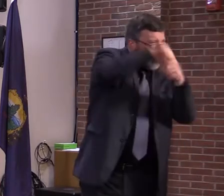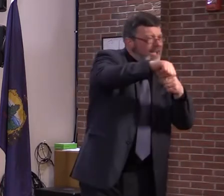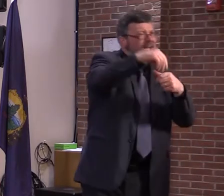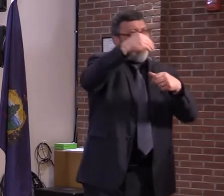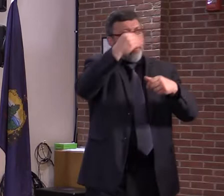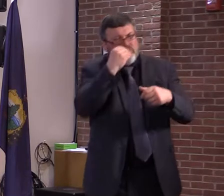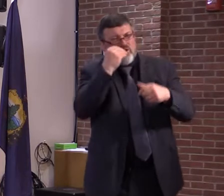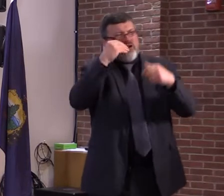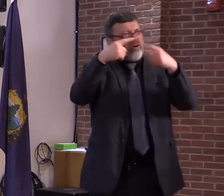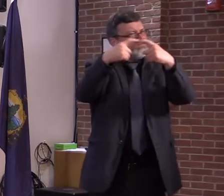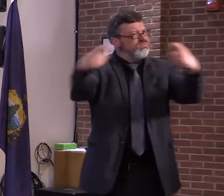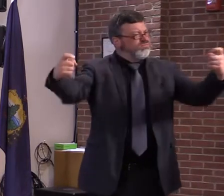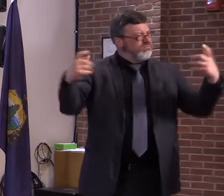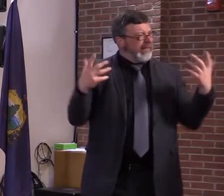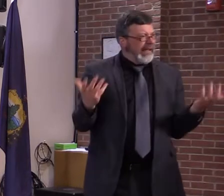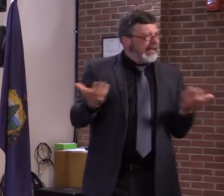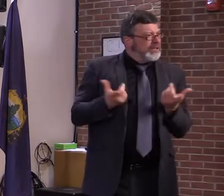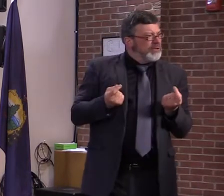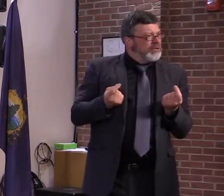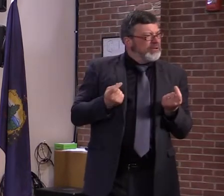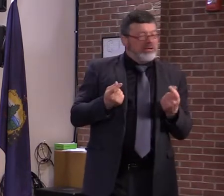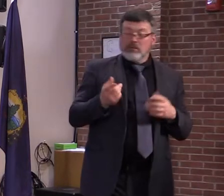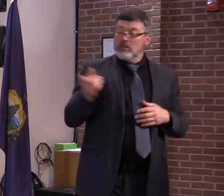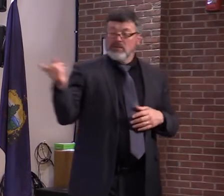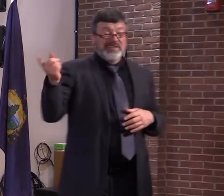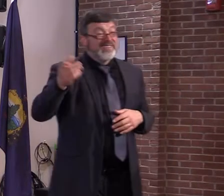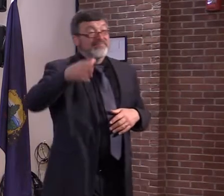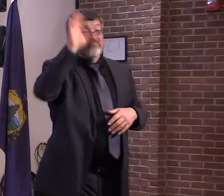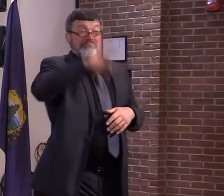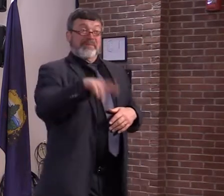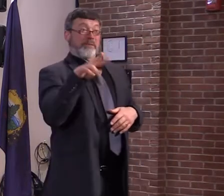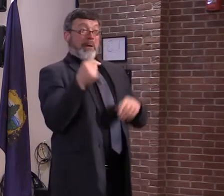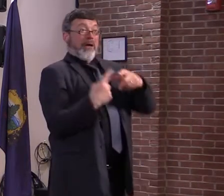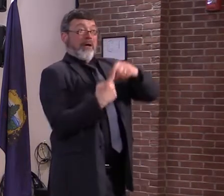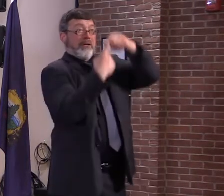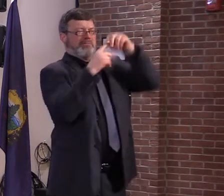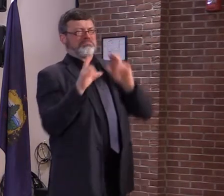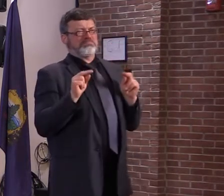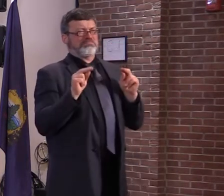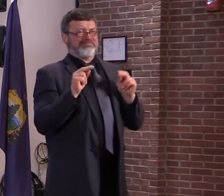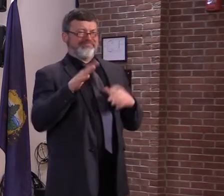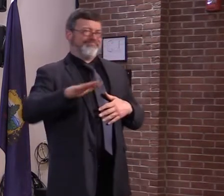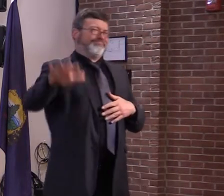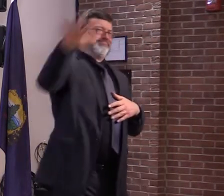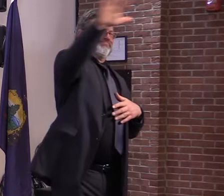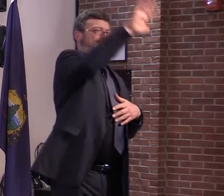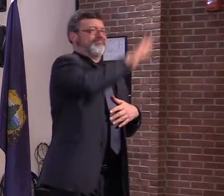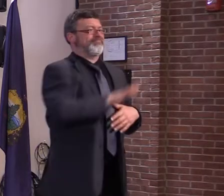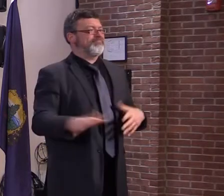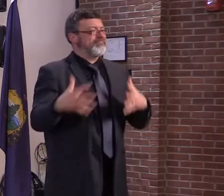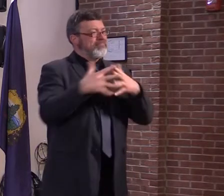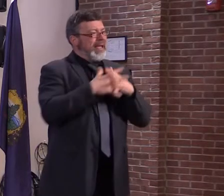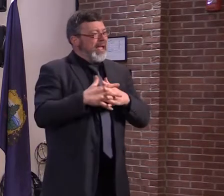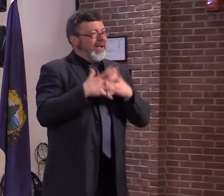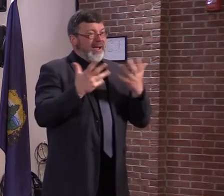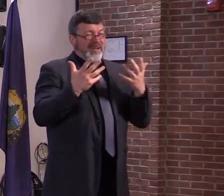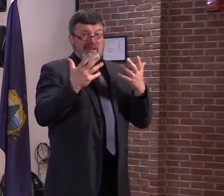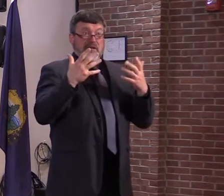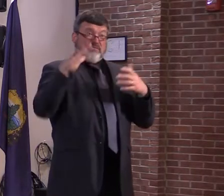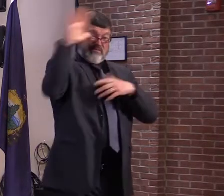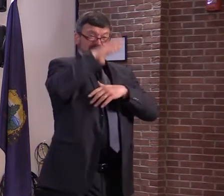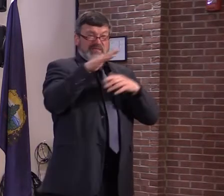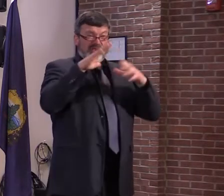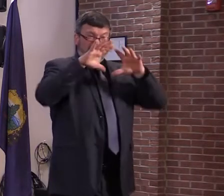feeling the burden here in Vermont. It's across the country, but also across the world. I saw in